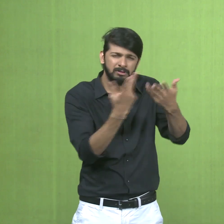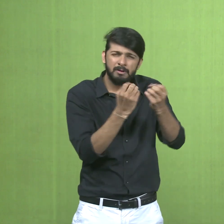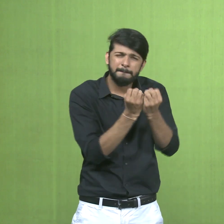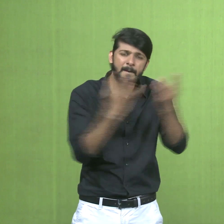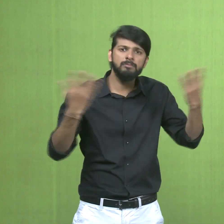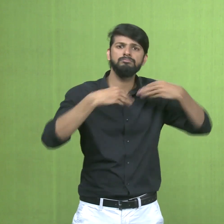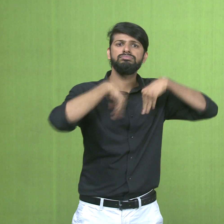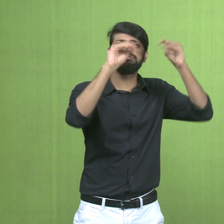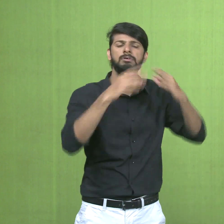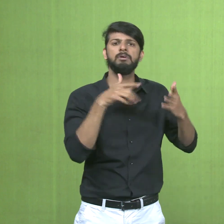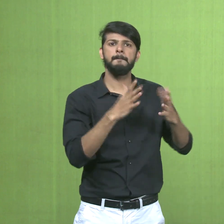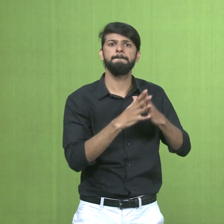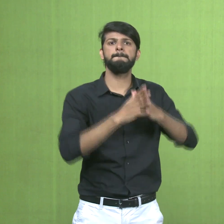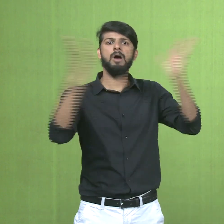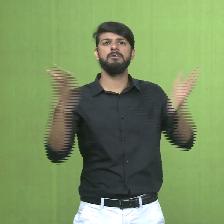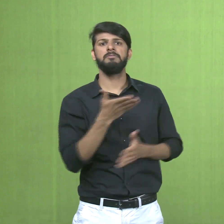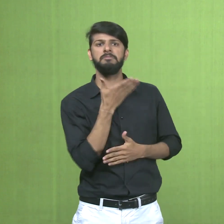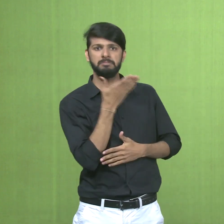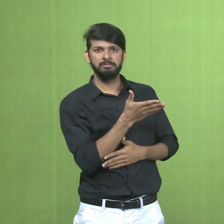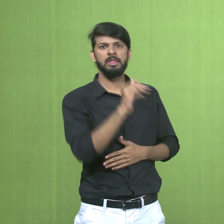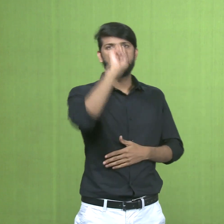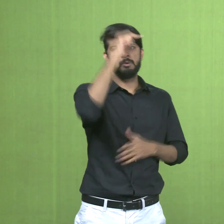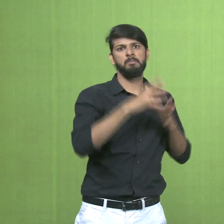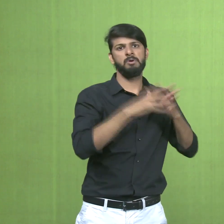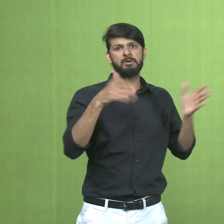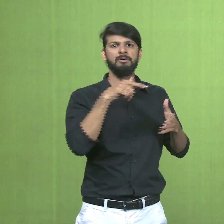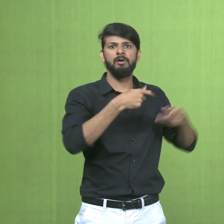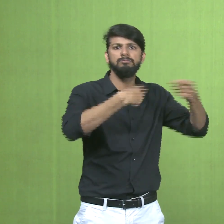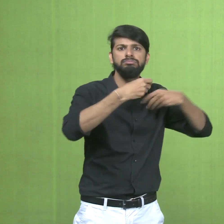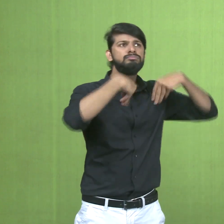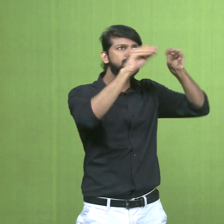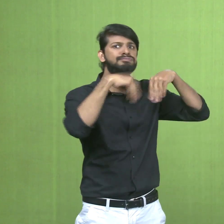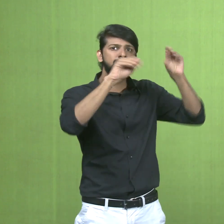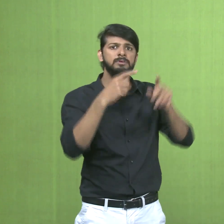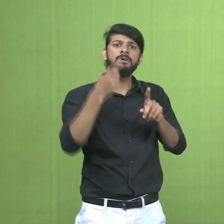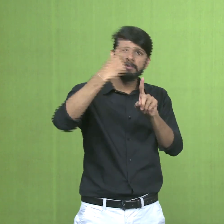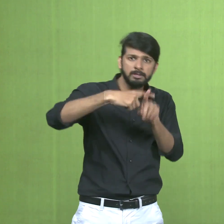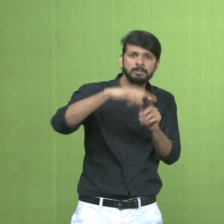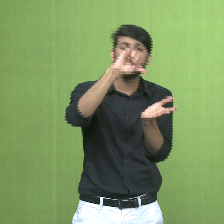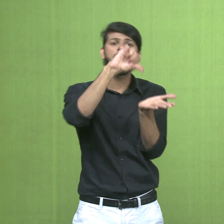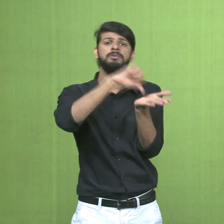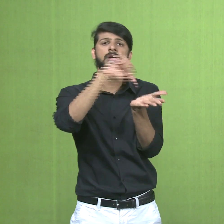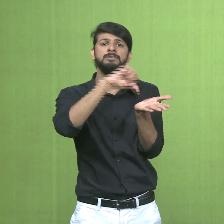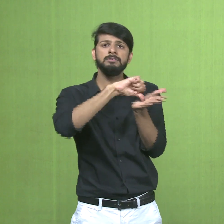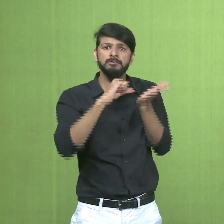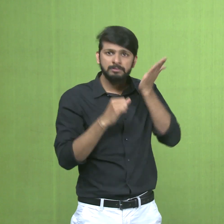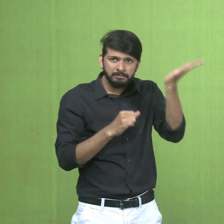constitute such a large percentage of the export as compared to the kalamkari kind